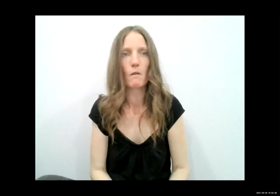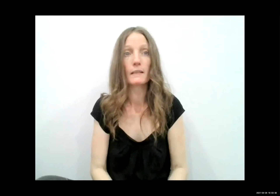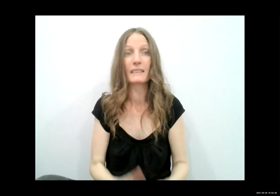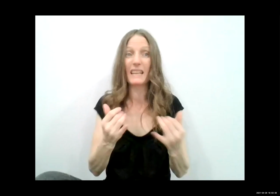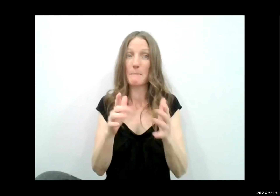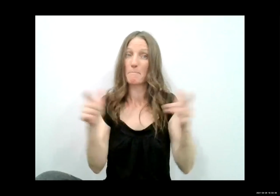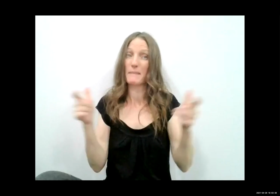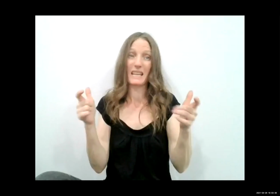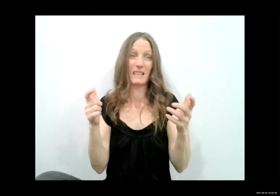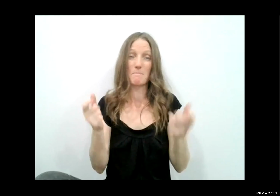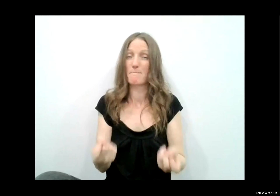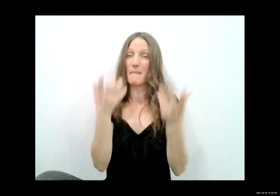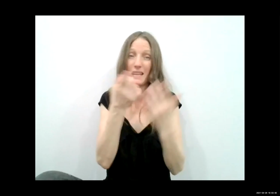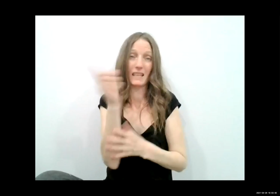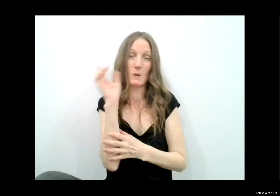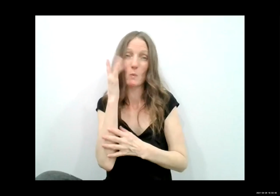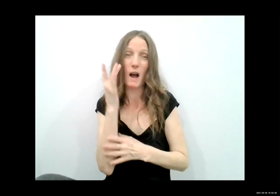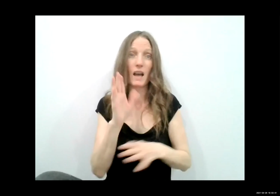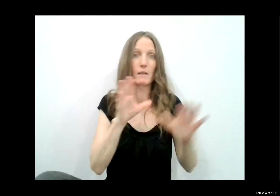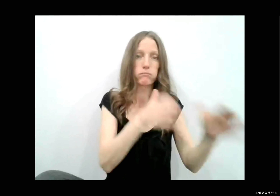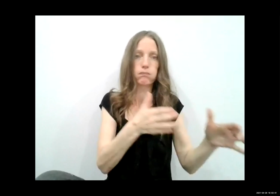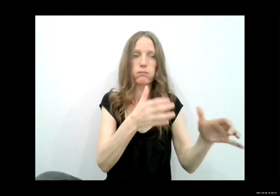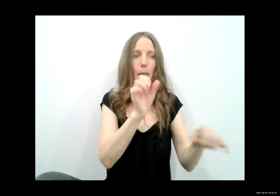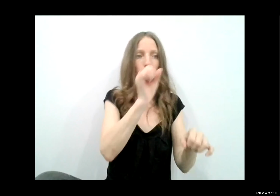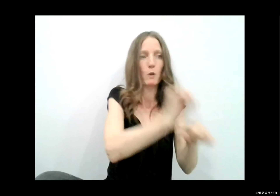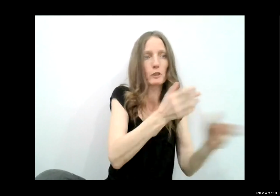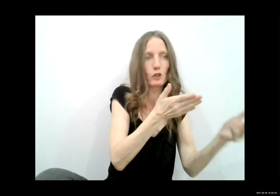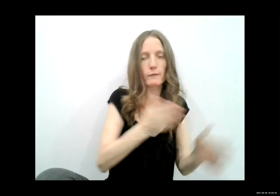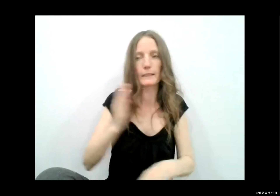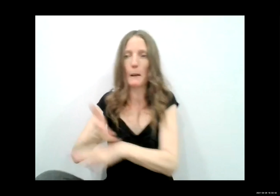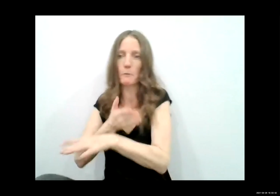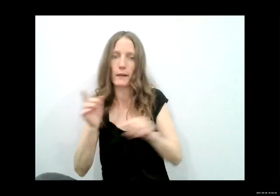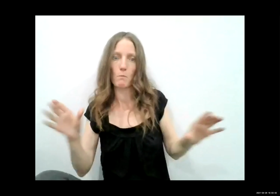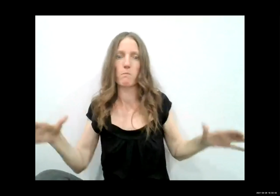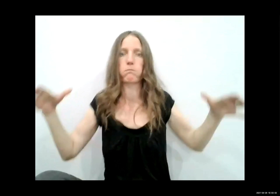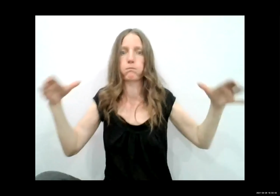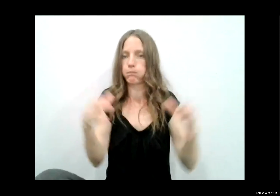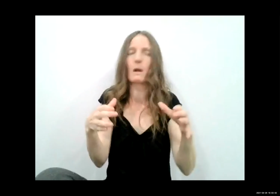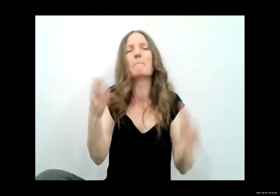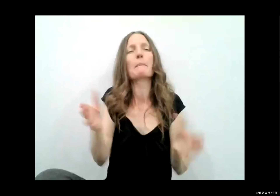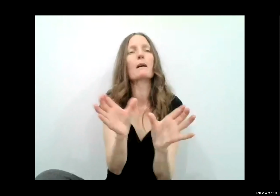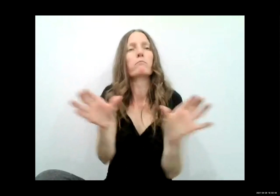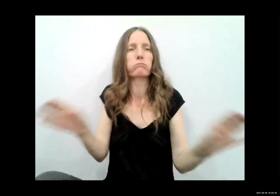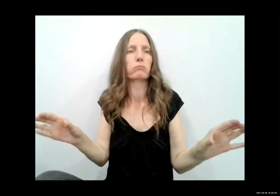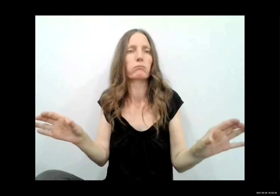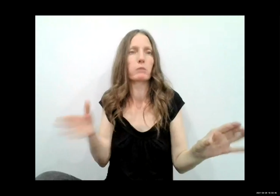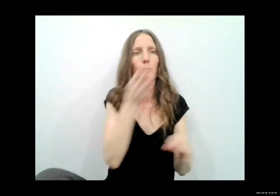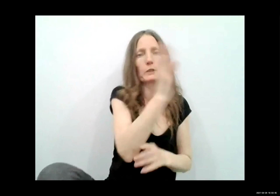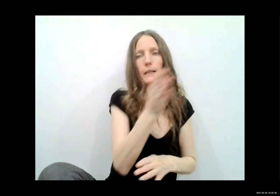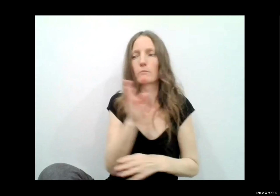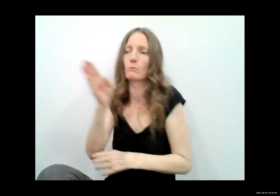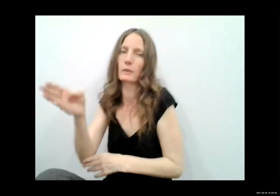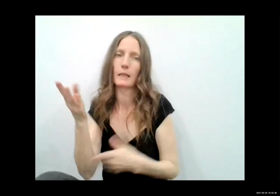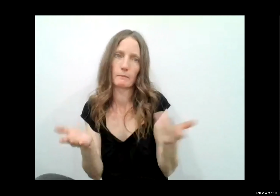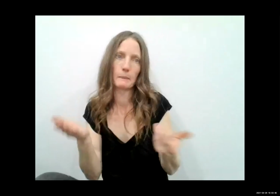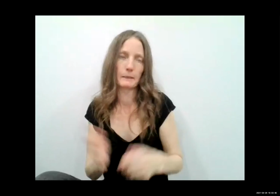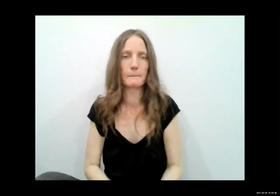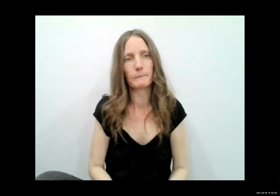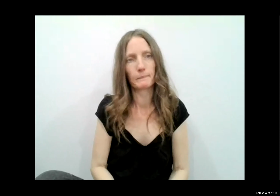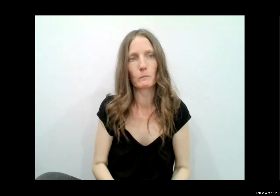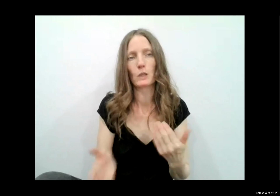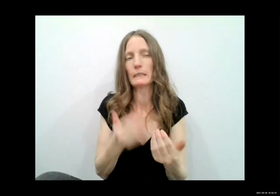because we had both employment services and upgrading. Right. So maybe we'll break off and have some smaller sessions to make it a little